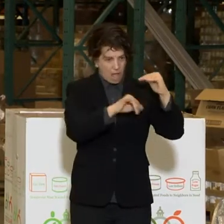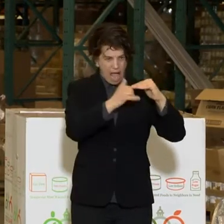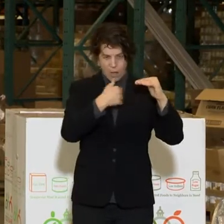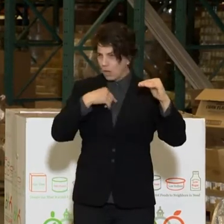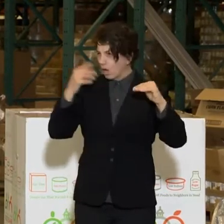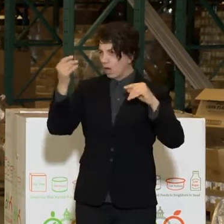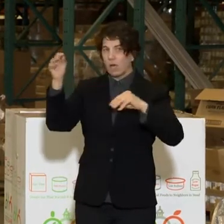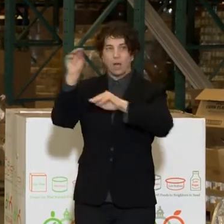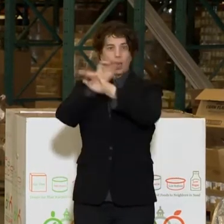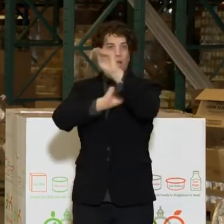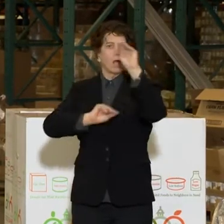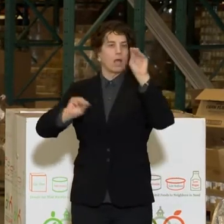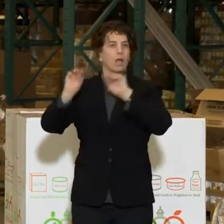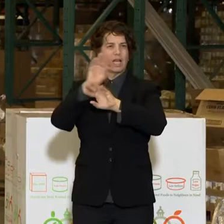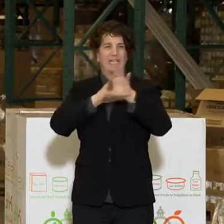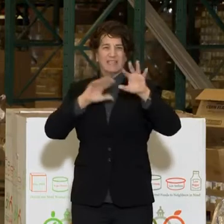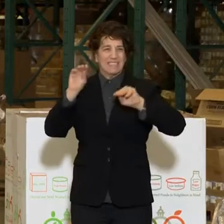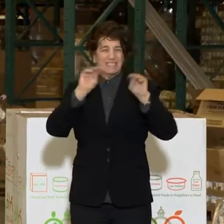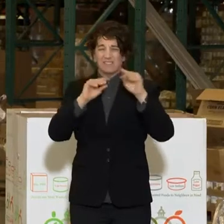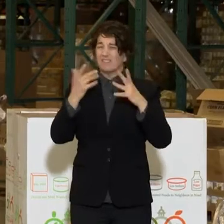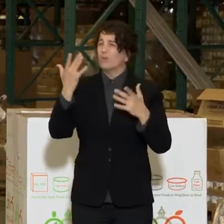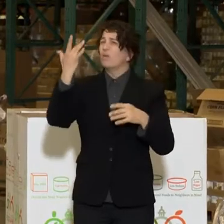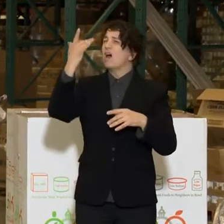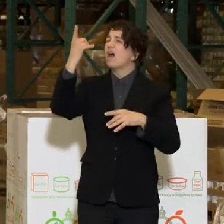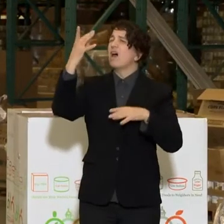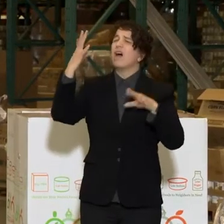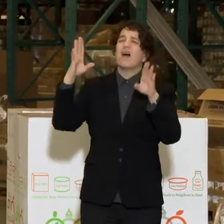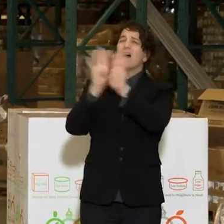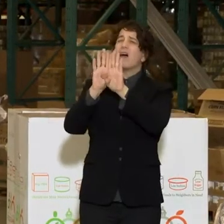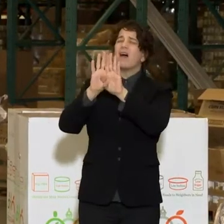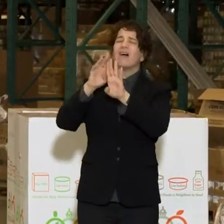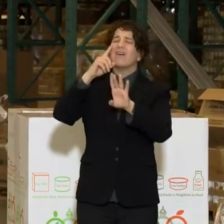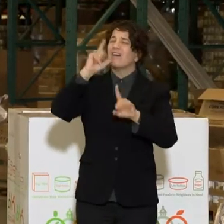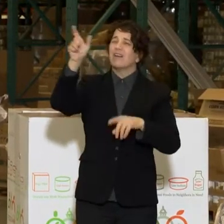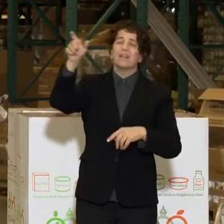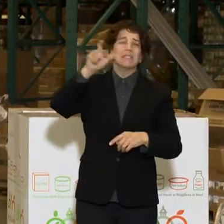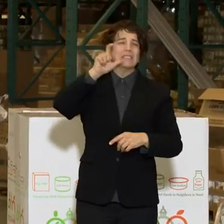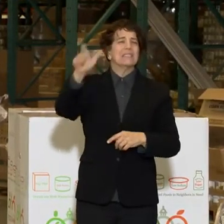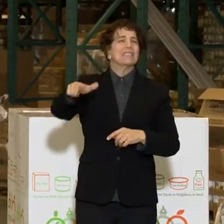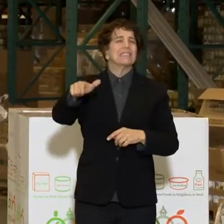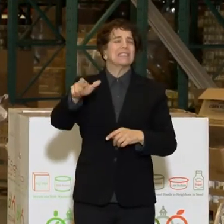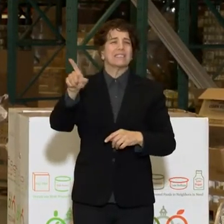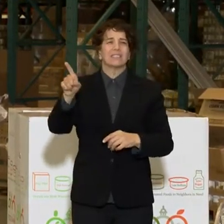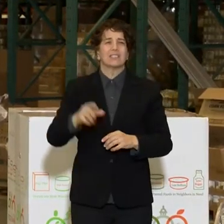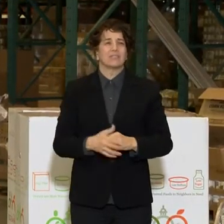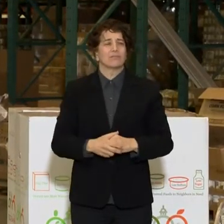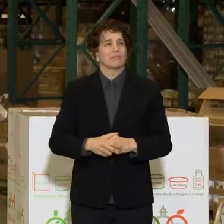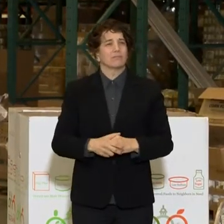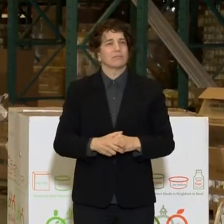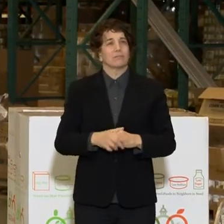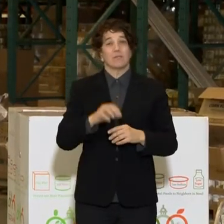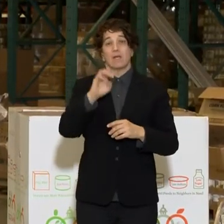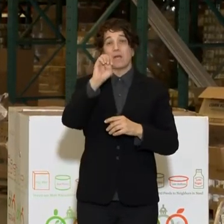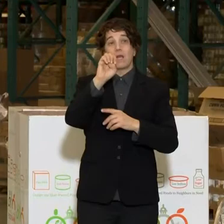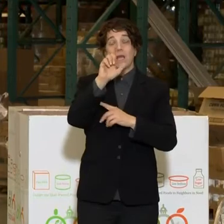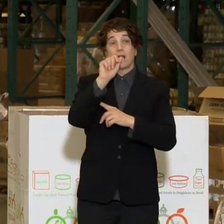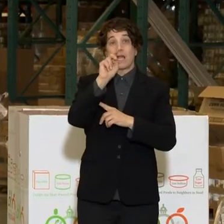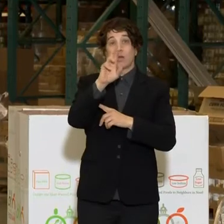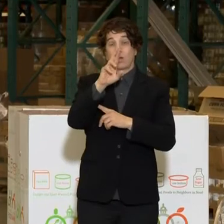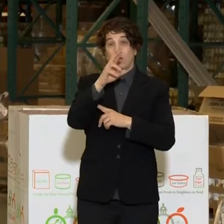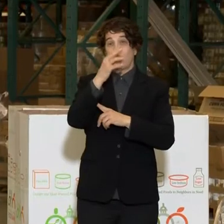Holmes Norton, and then we will be joined by the President and CEO of the Capital Area Food Bank,